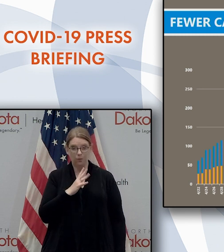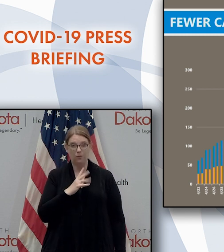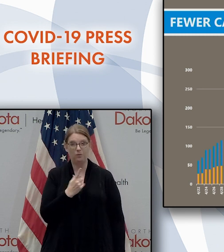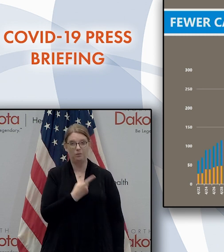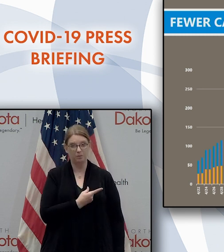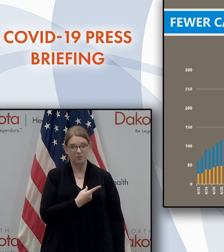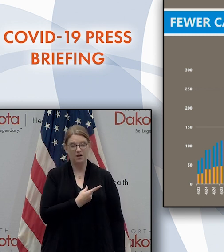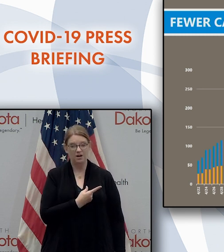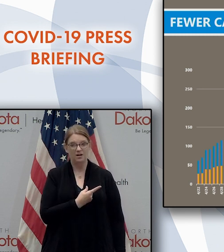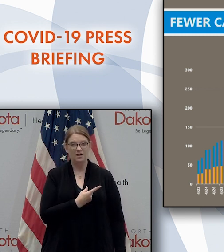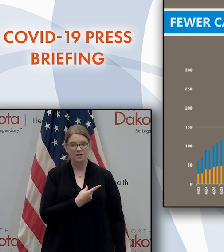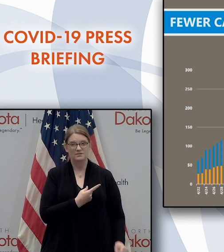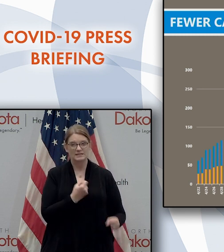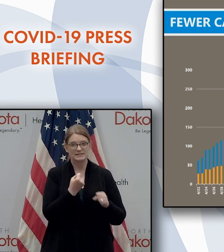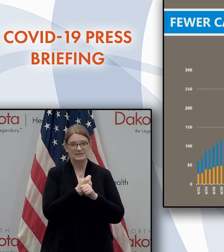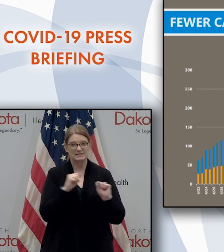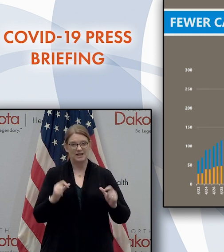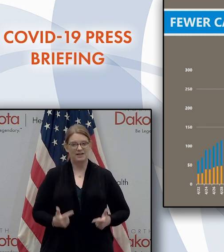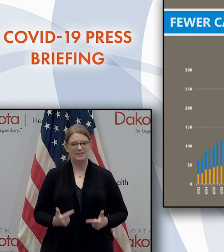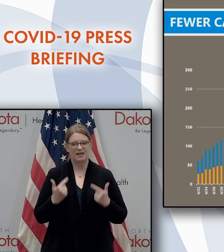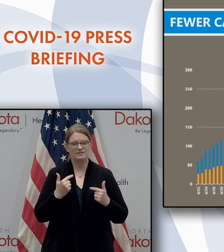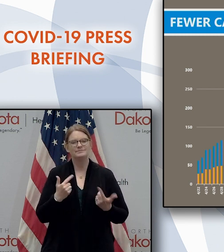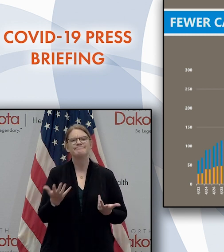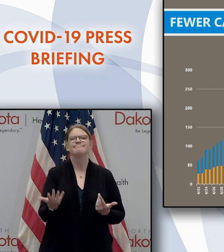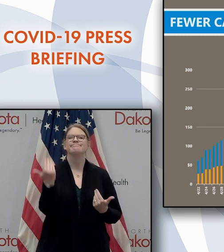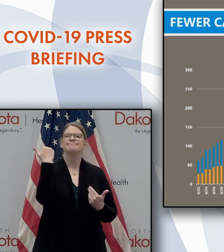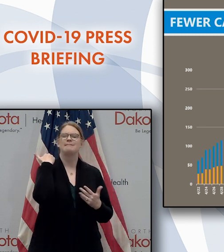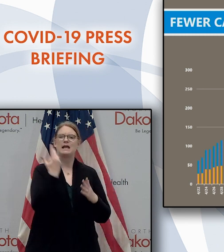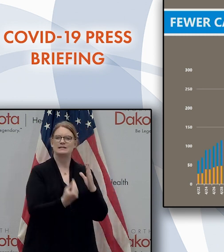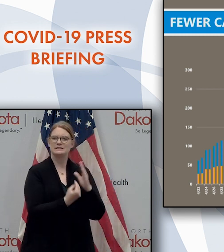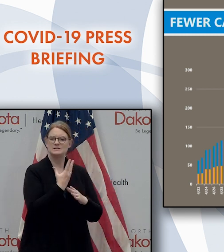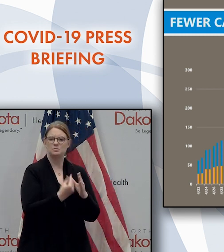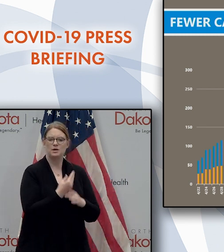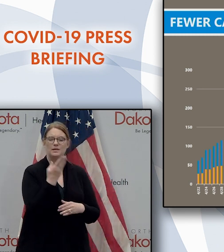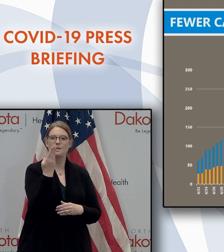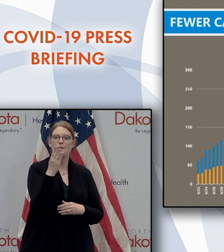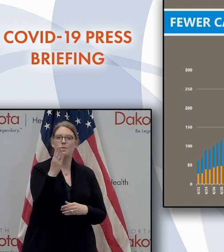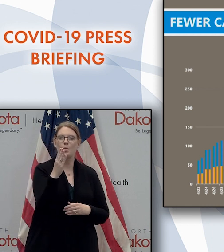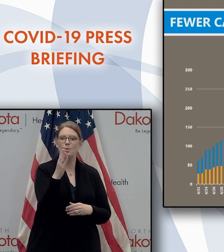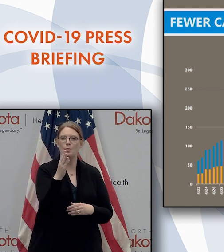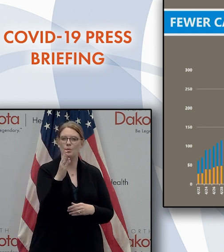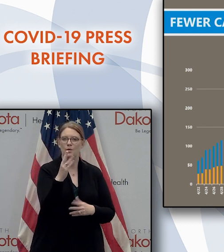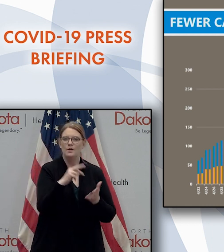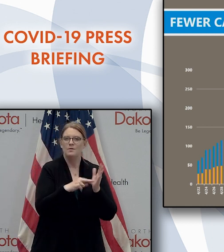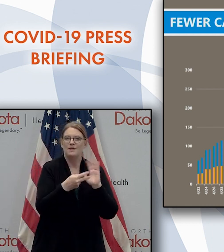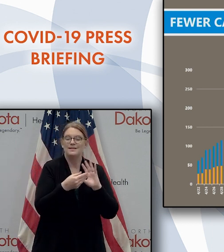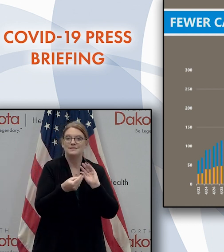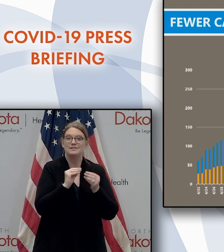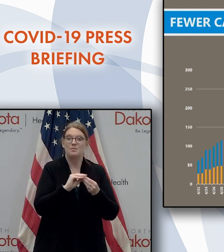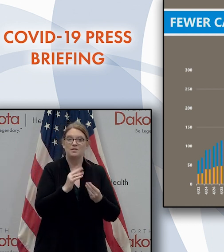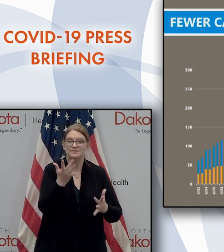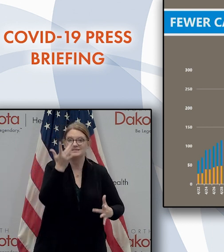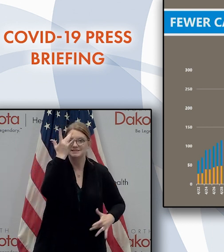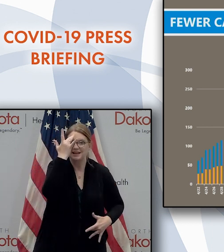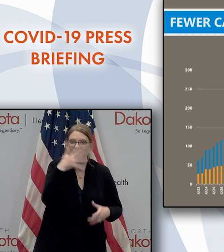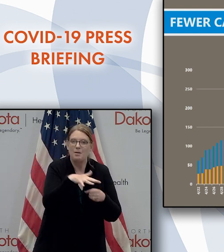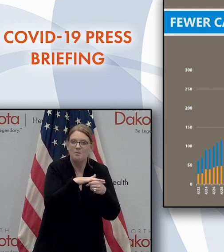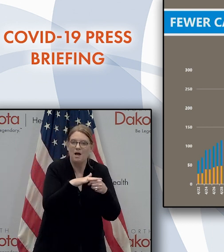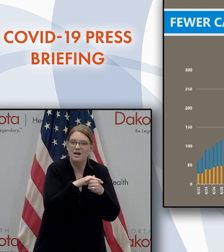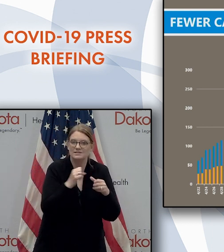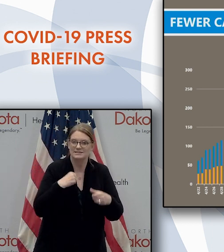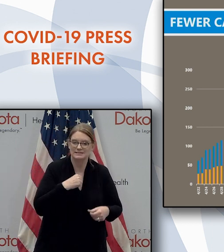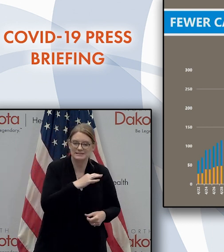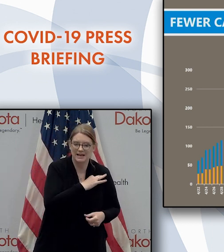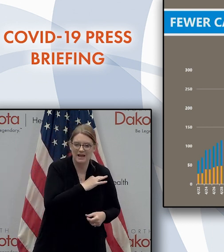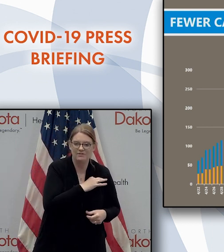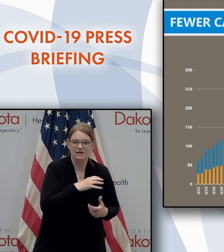of saving lives. Back earlier this spring, the blue represents active cases among staff. The